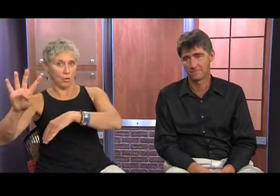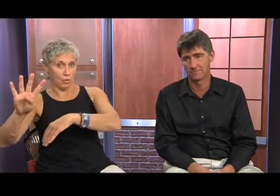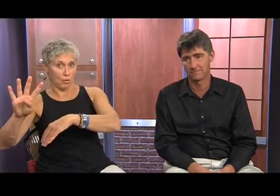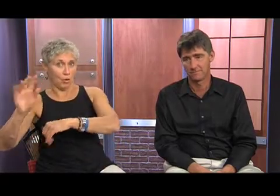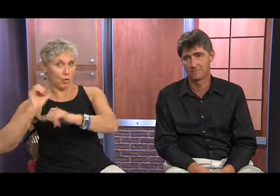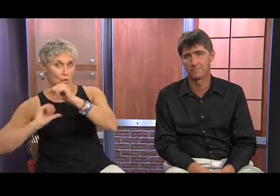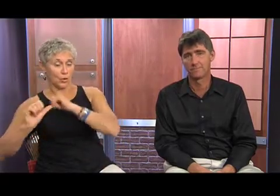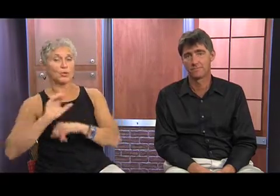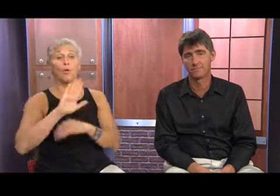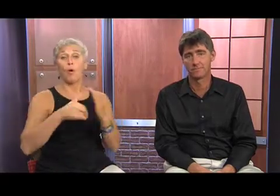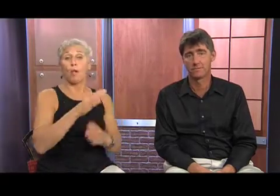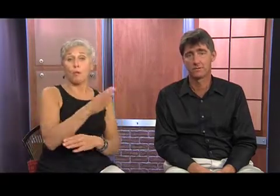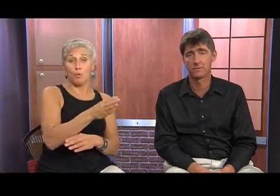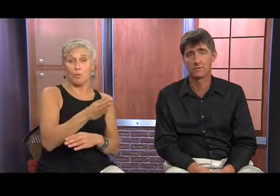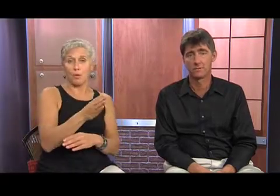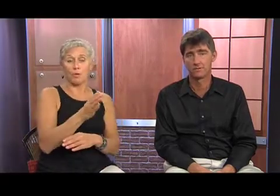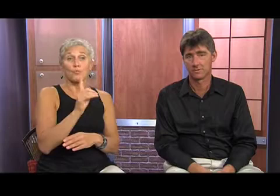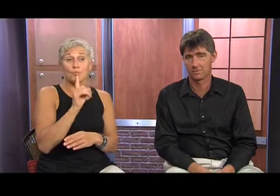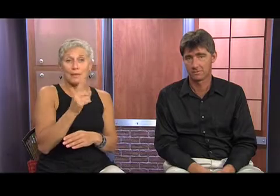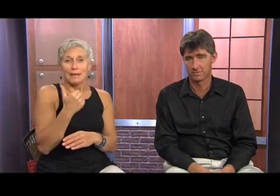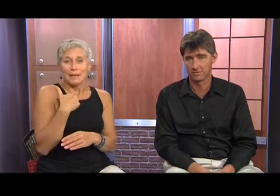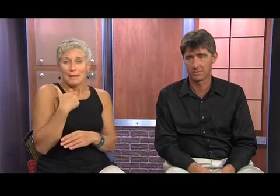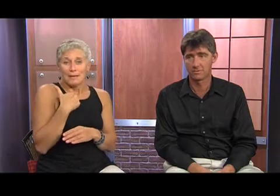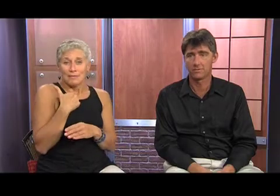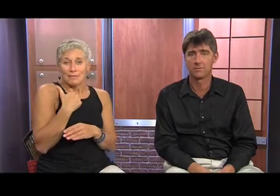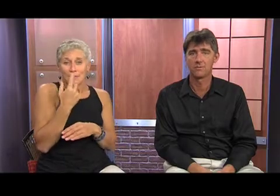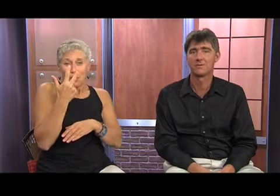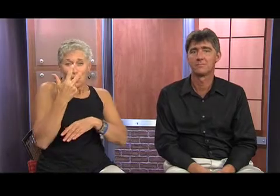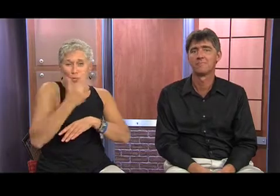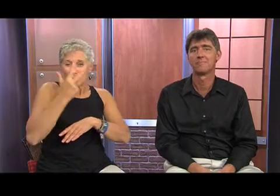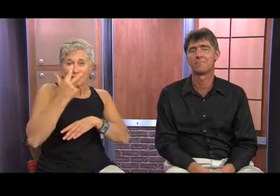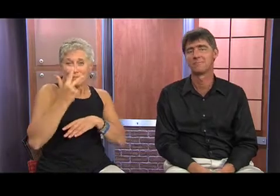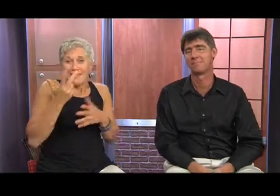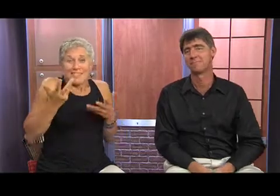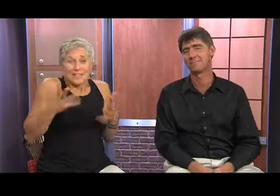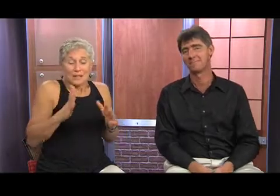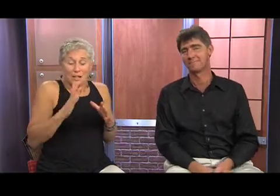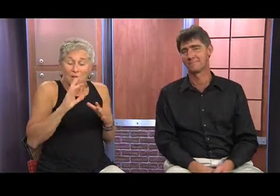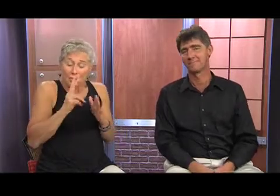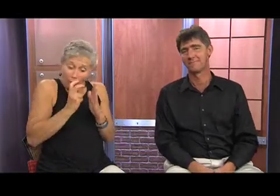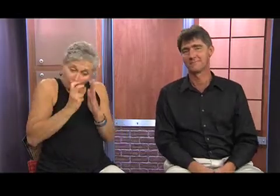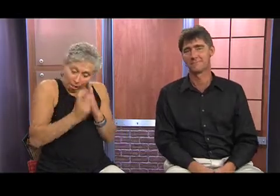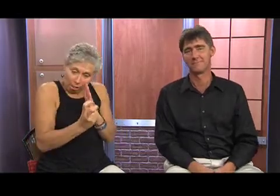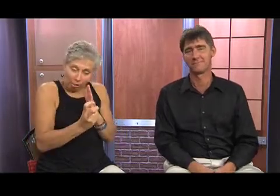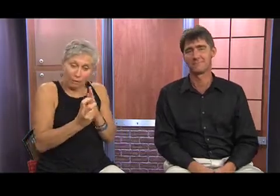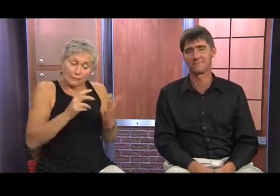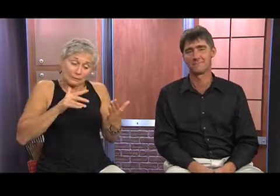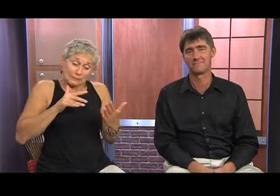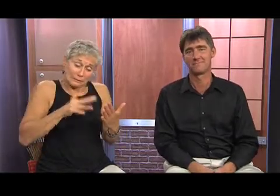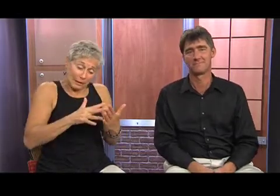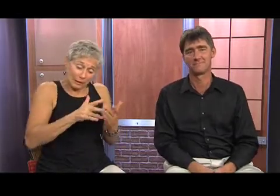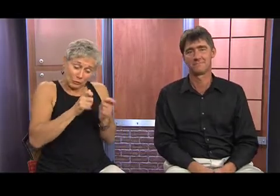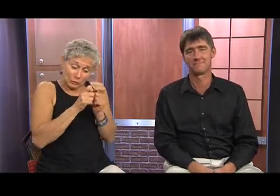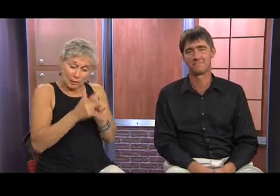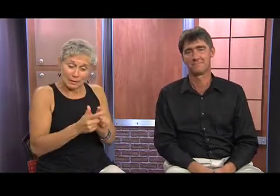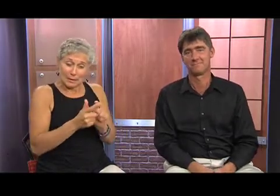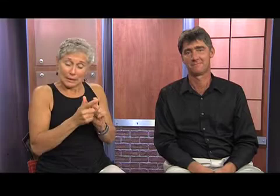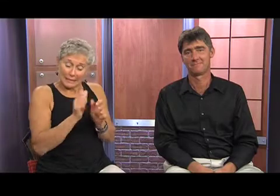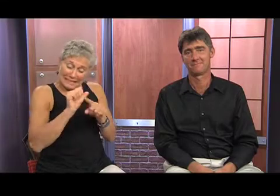Broadway shows, they really have a weekend of intensive study and contemplation. So obviously they need to